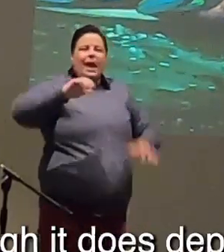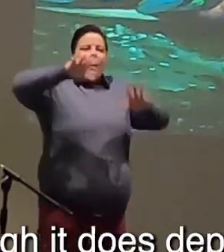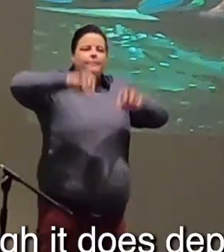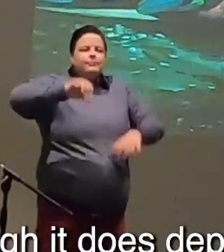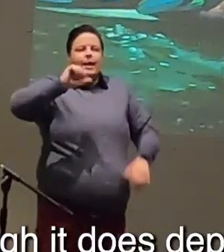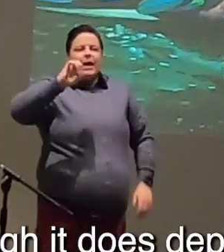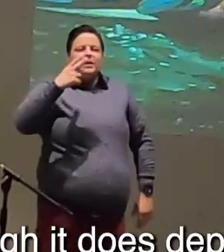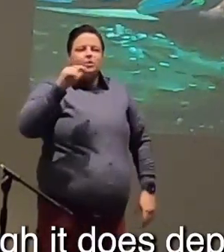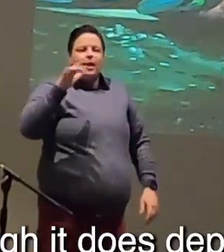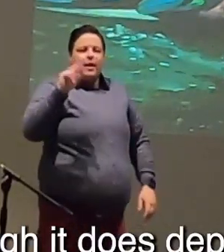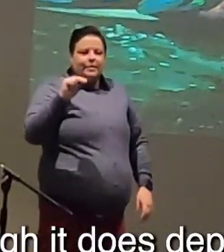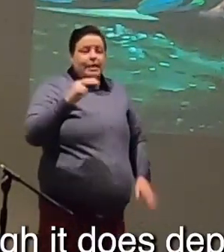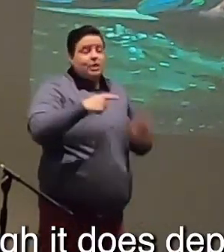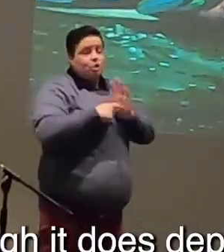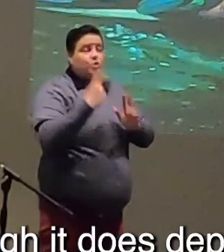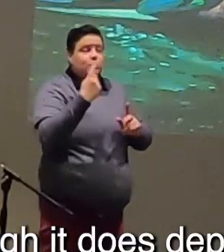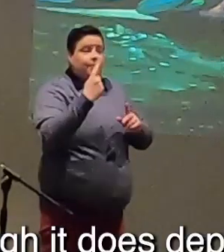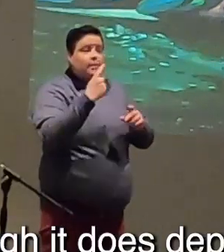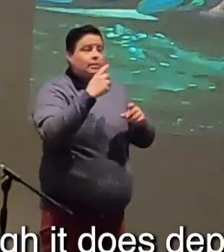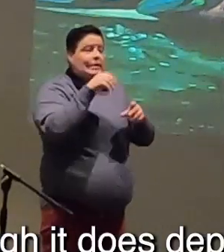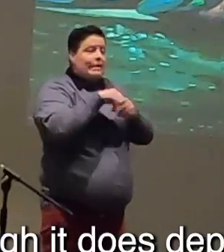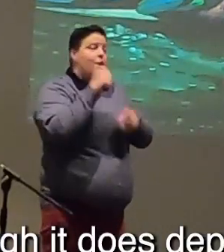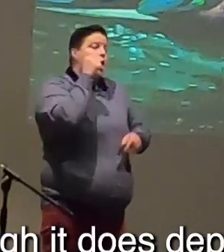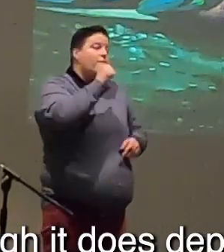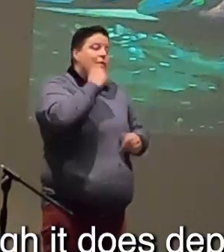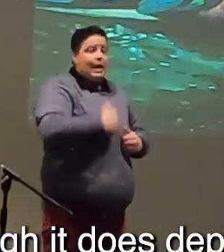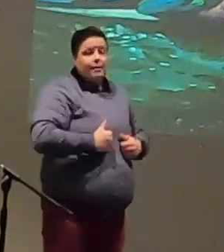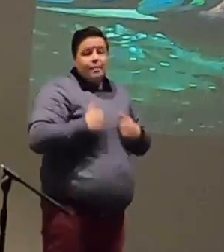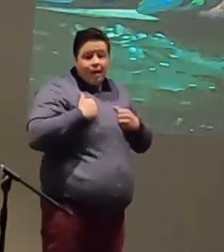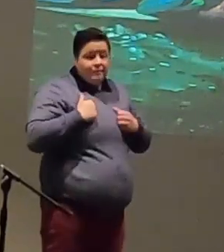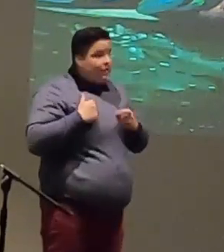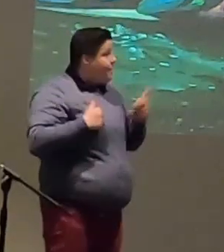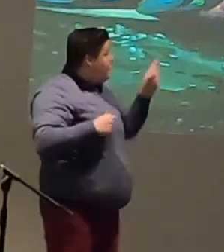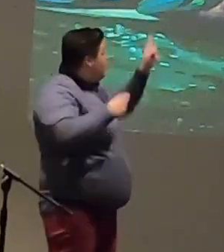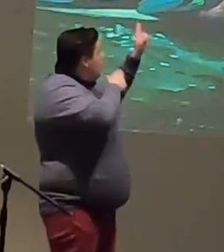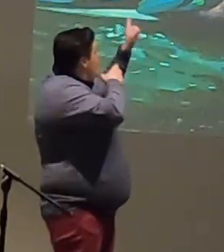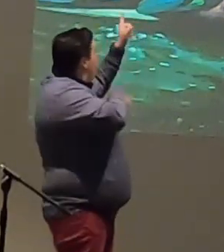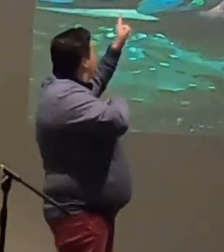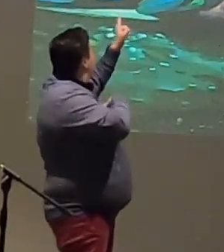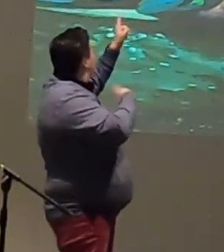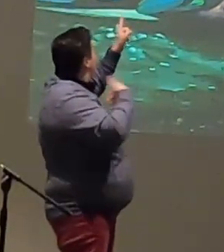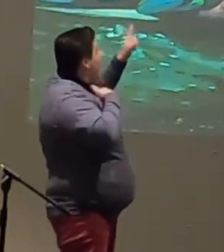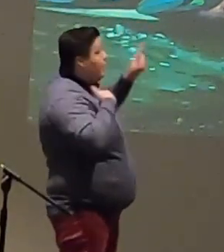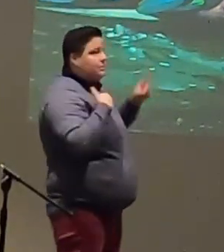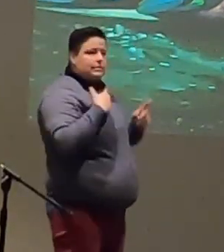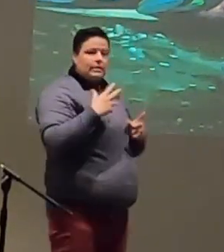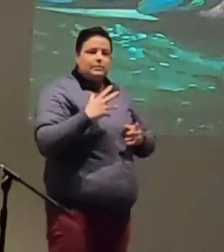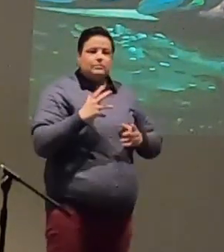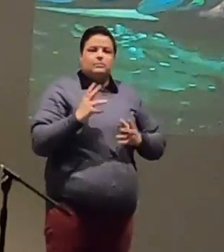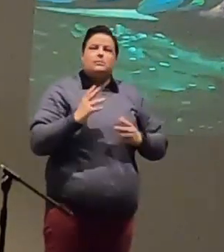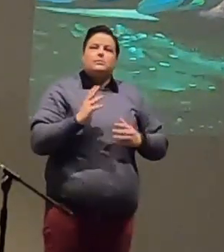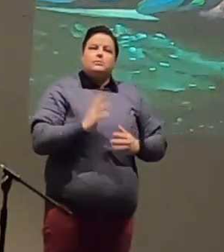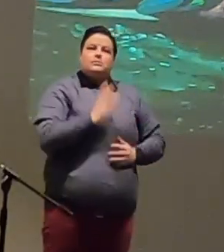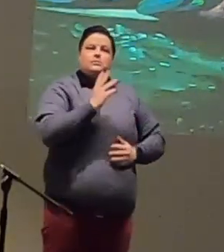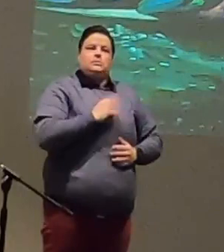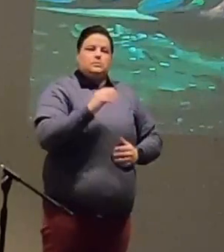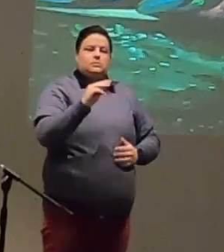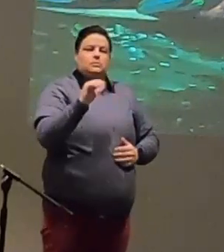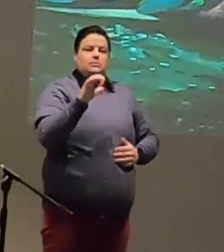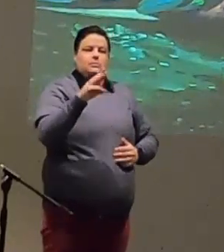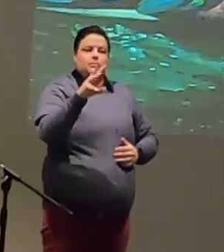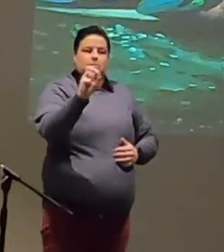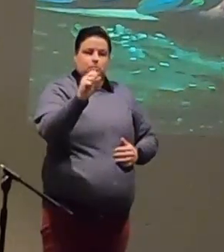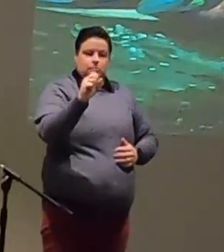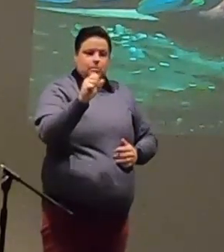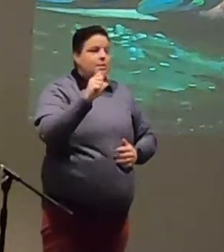scene, although it does depict someone within their daily life. This woman who has these exotic macaws, which are